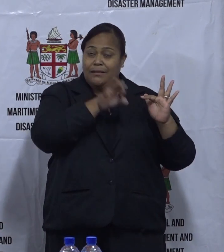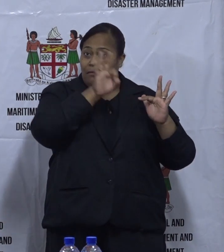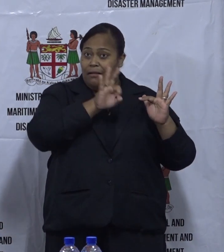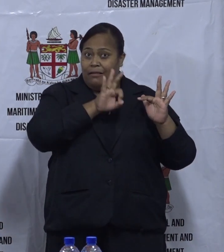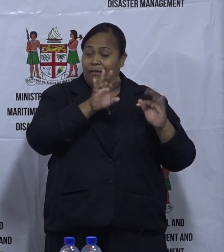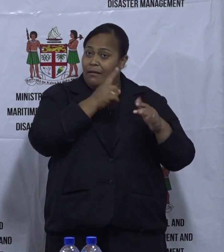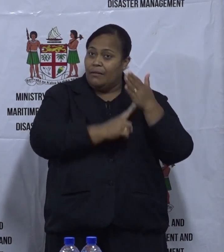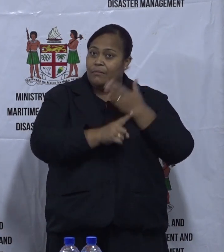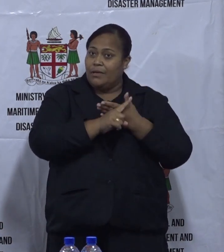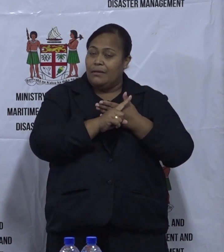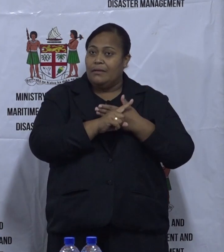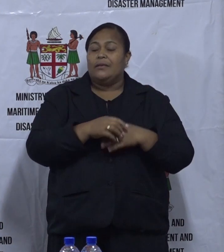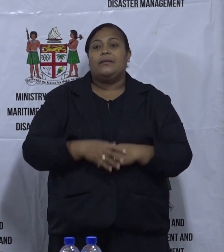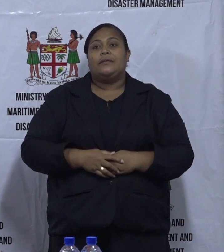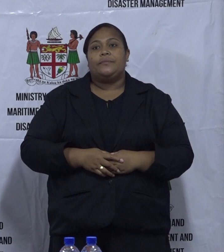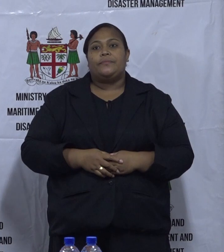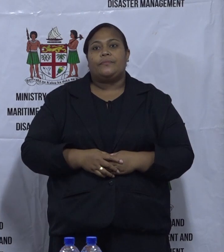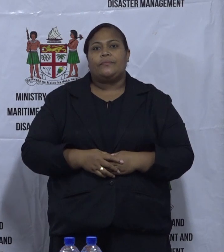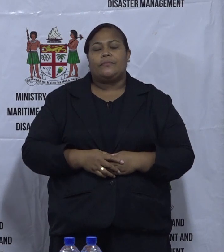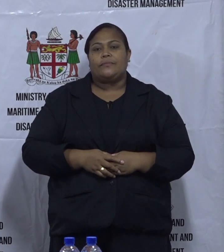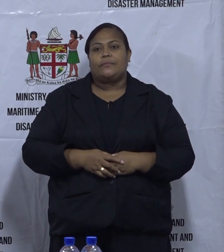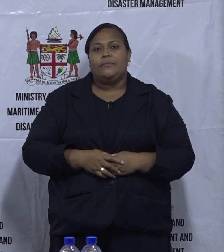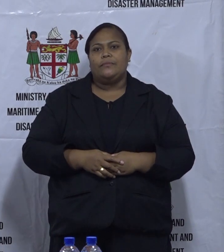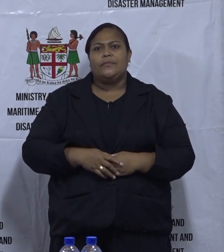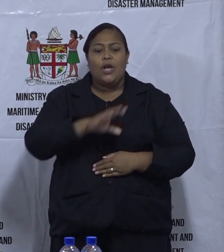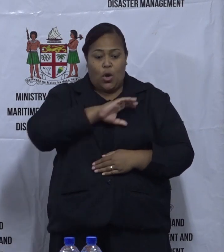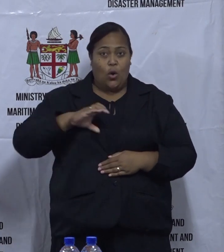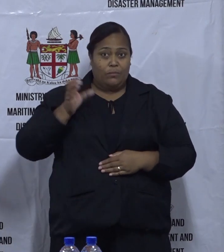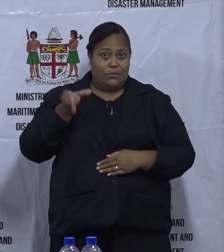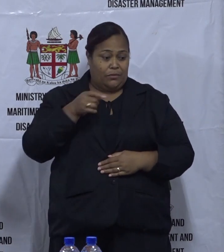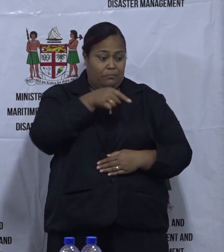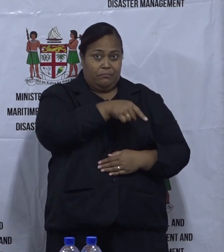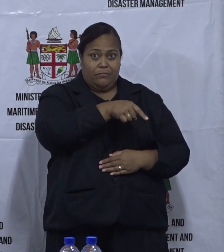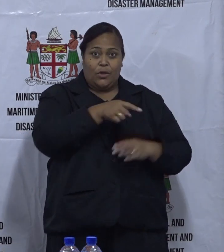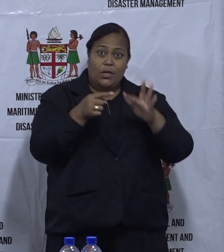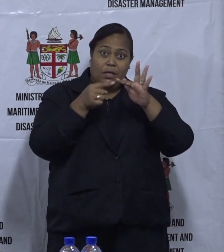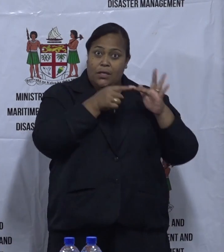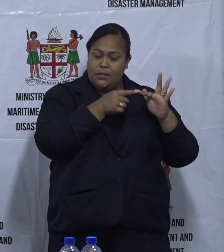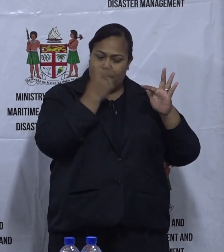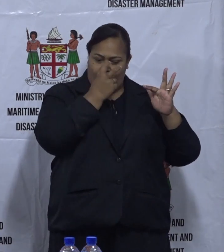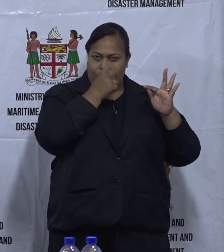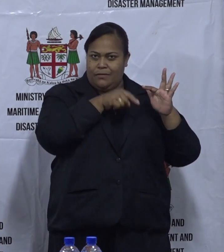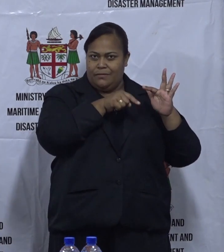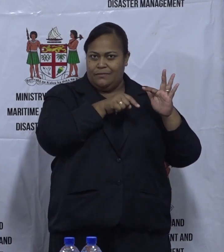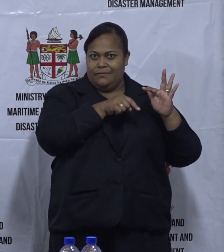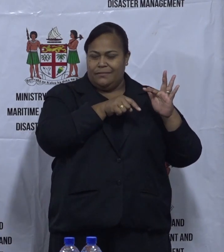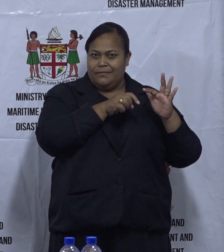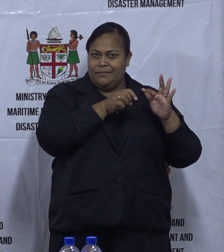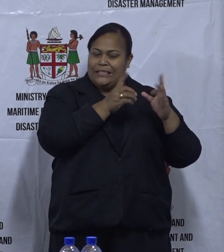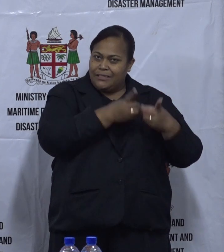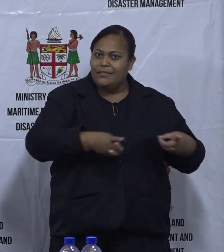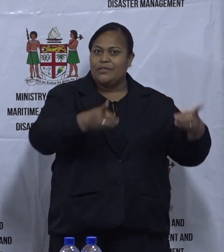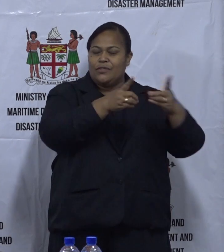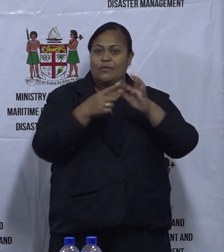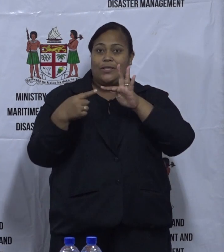current adverse weather this time, the Commissioner Eastern and his team are still monitoring the situation, and should